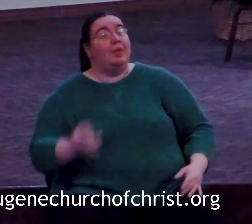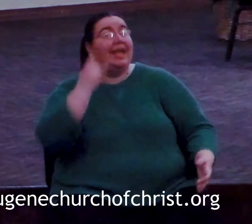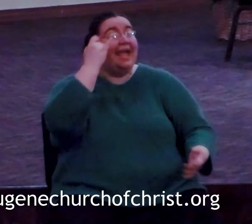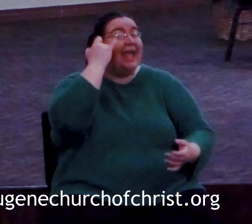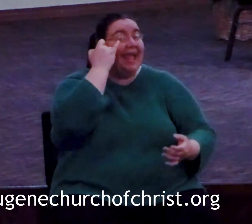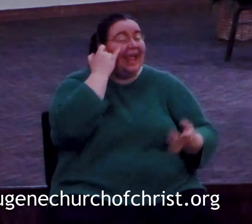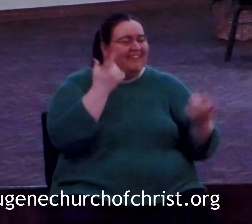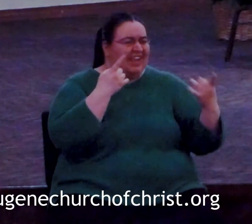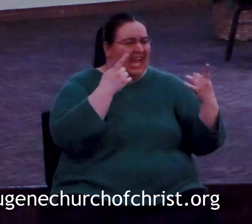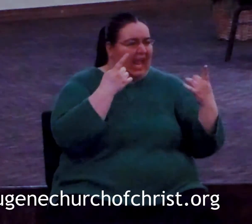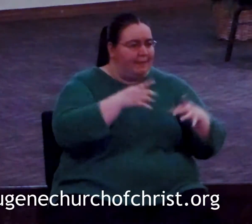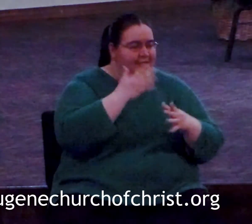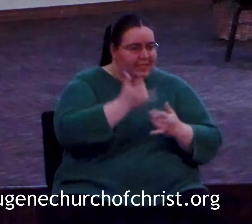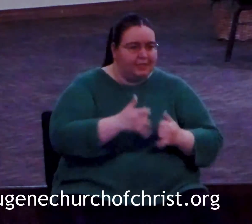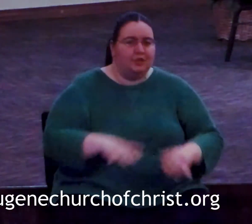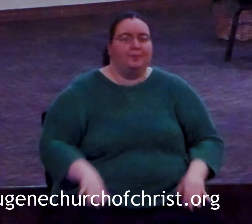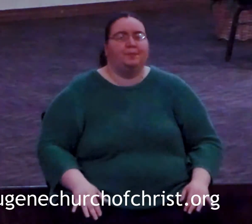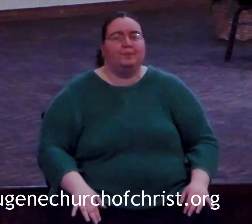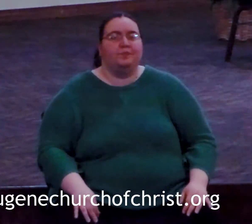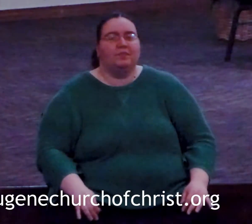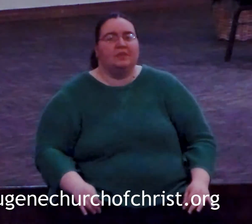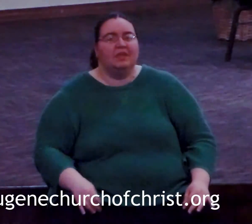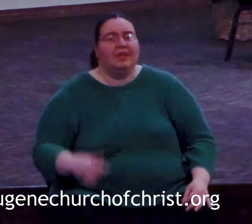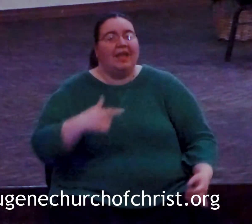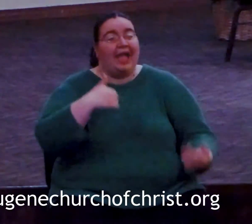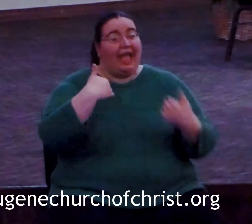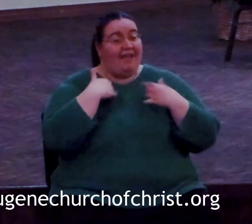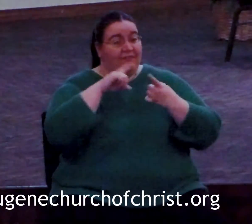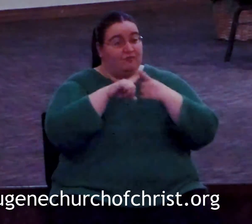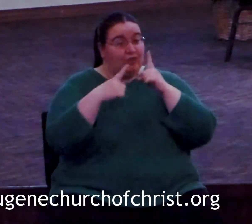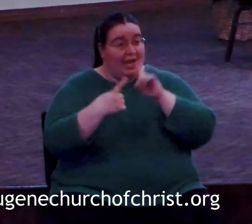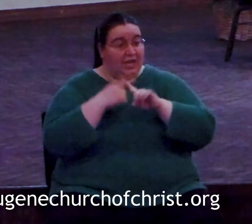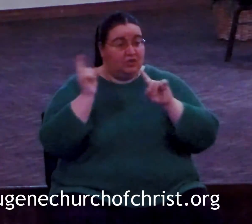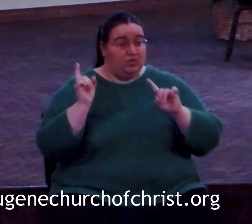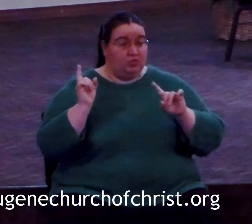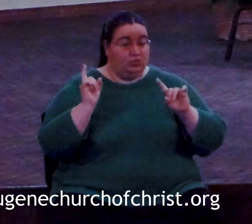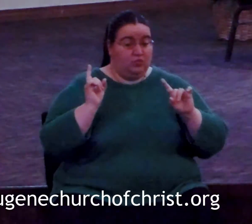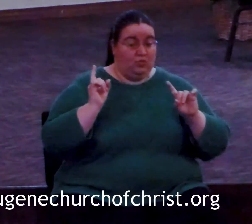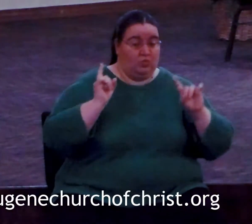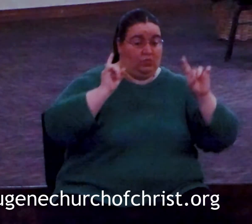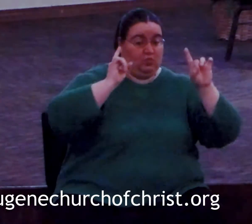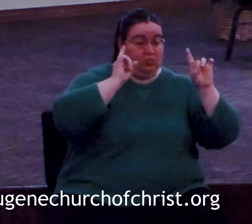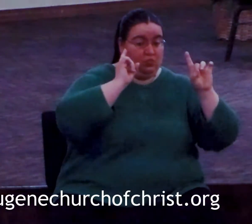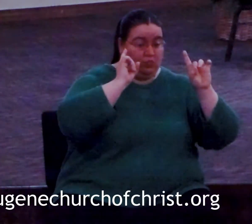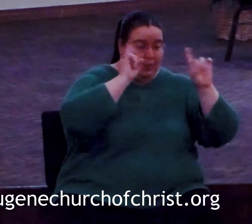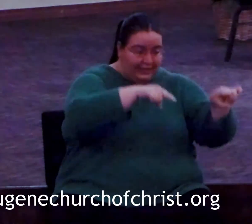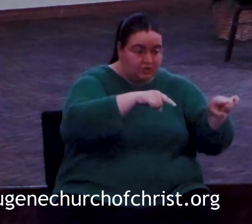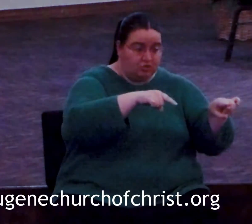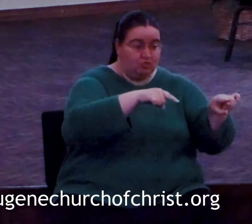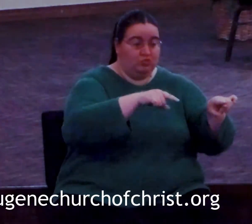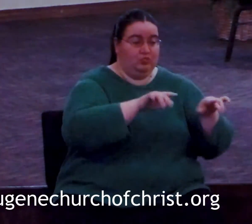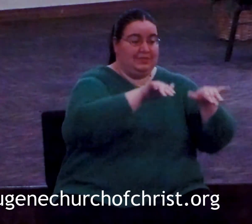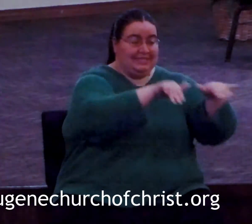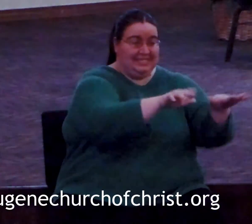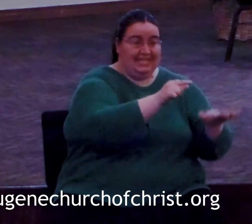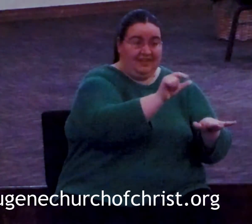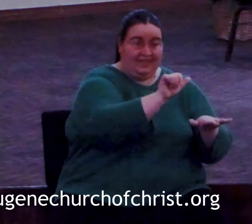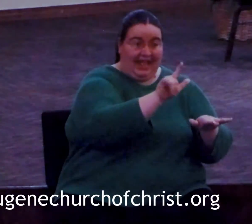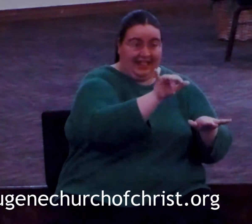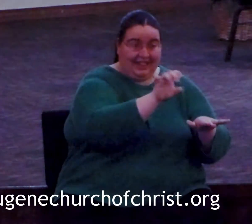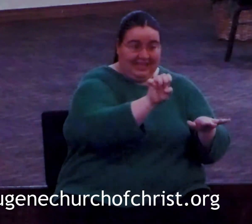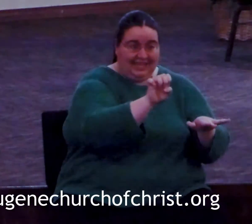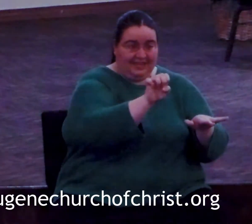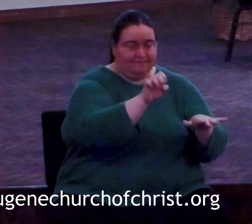went on one of these boats on the Sea of Galilee to take the tour. And they all got on the boat, and it's this very realistic-looking,